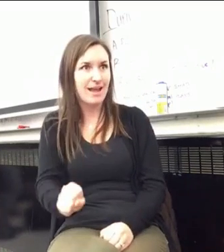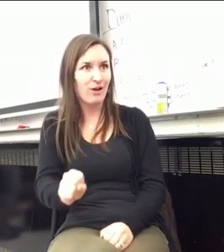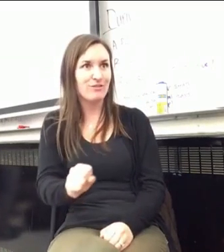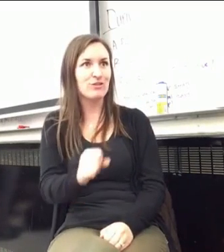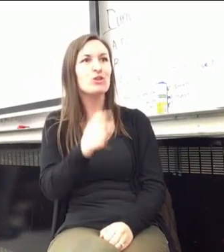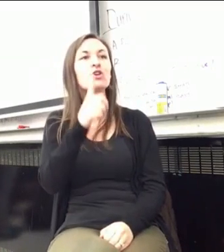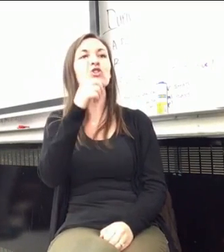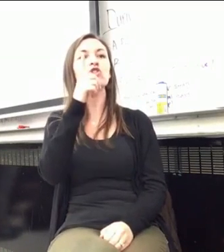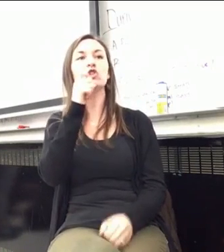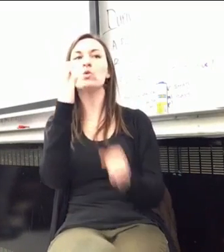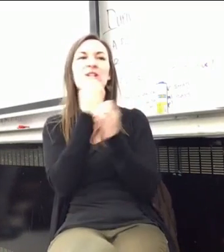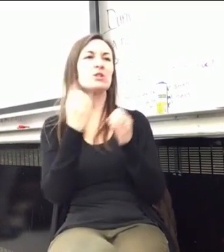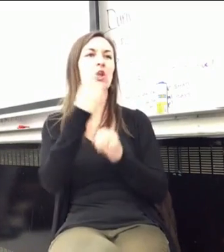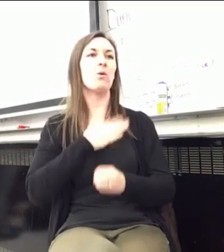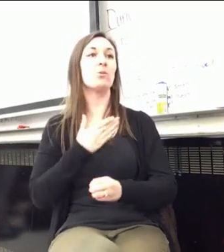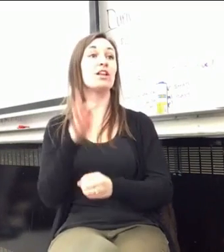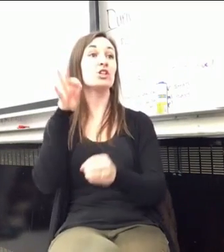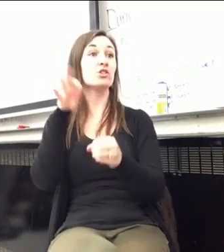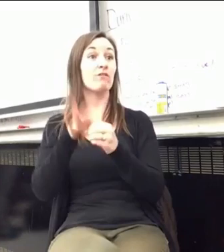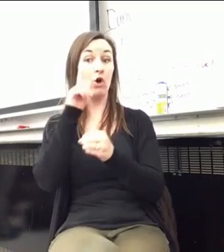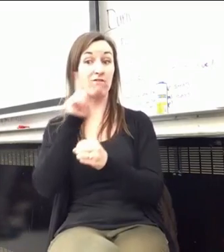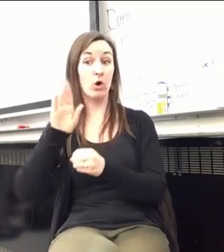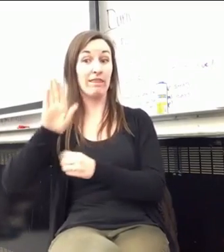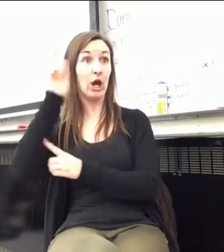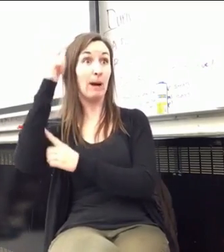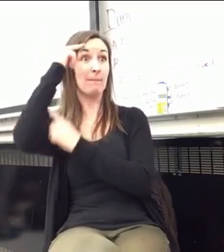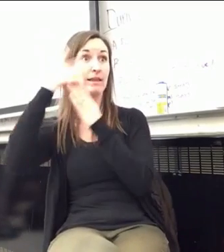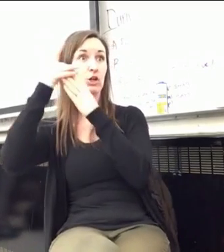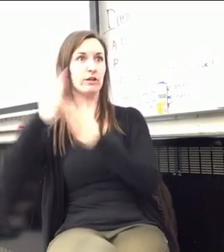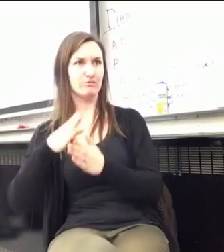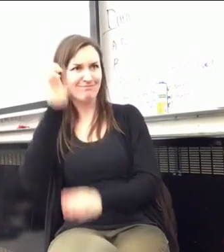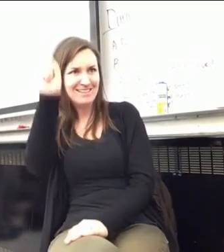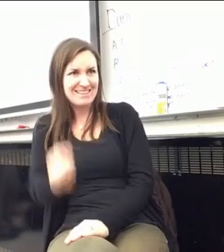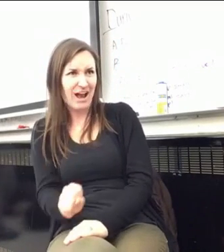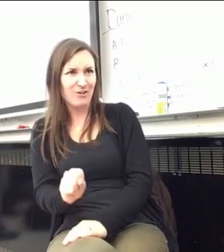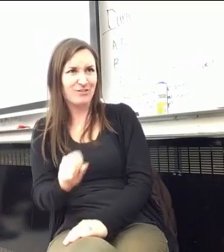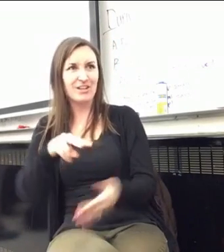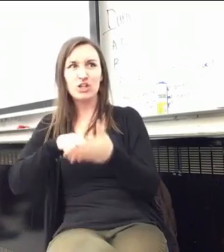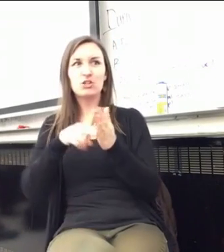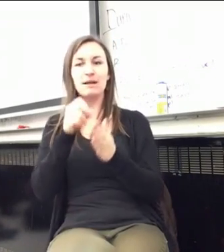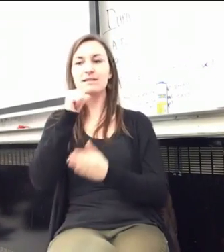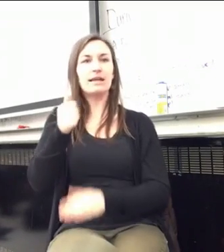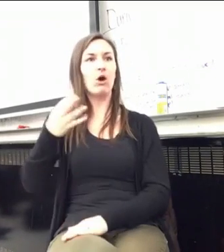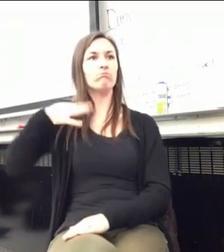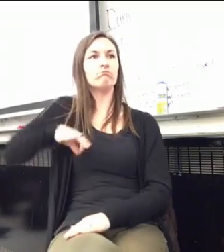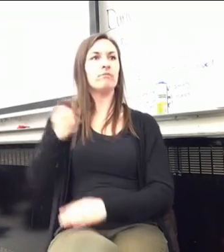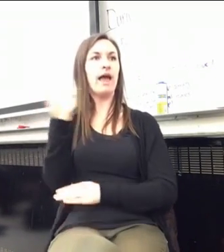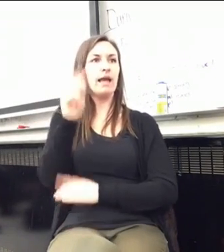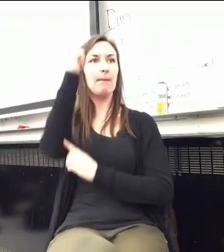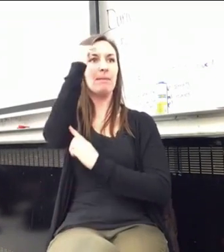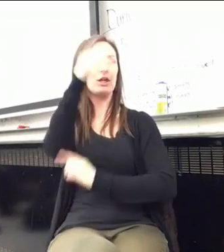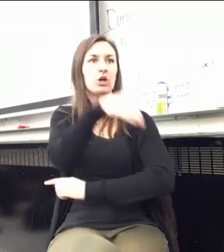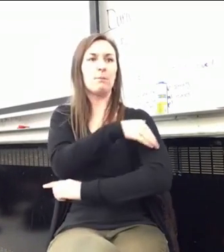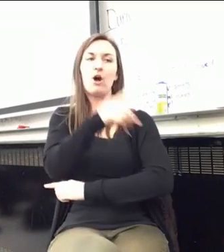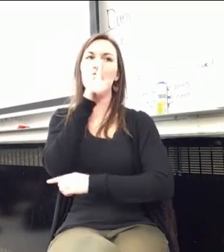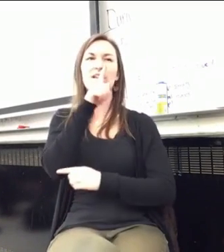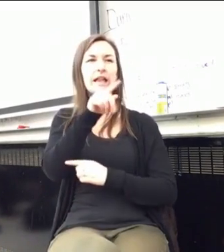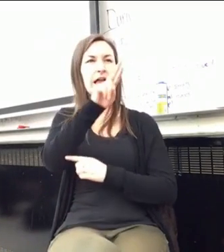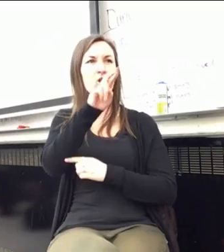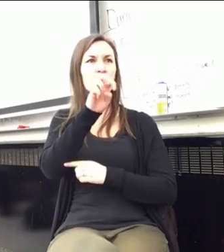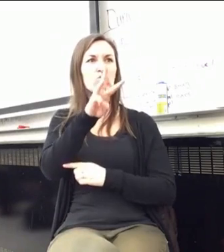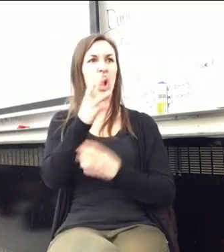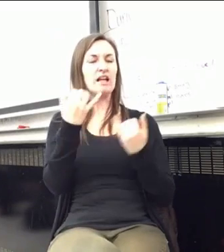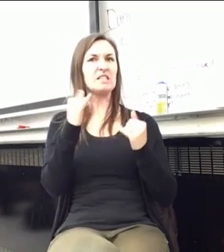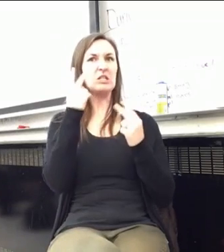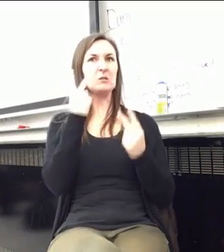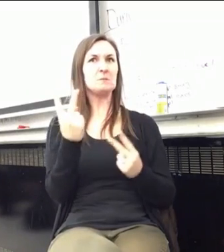want to vote for? The South. Okay? So that's why they don't gain a lot of political power, is because we're still in that like raw Civil War feeling. If